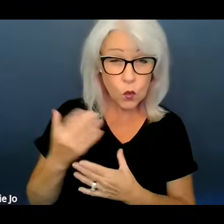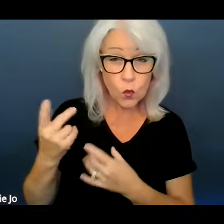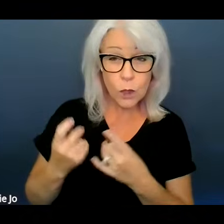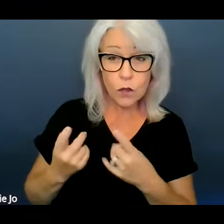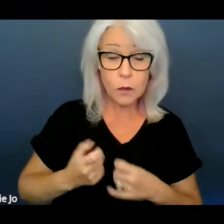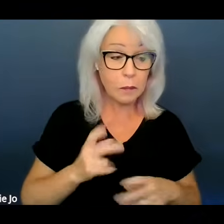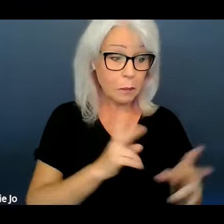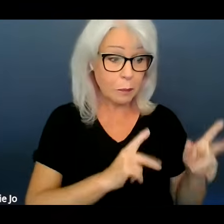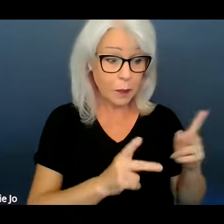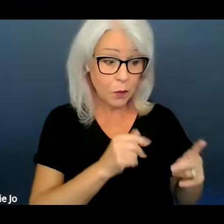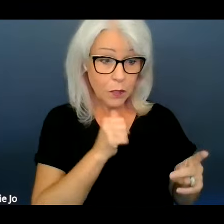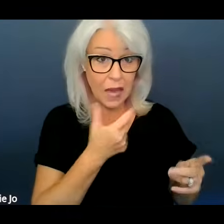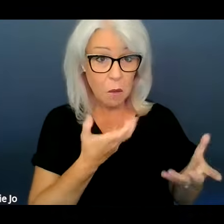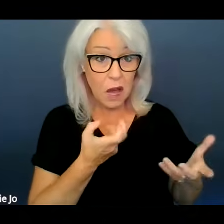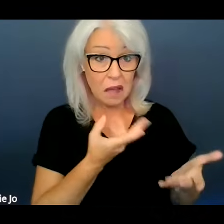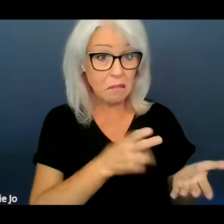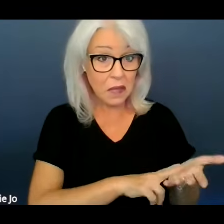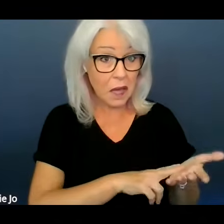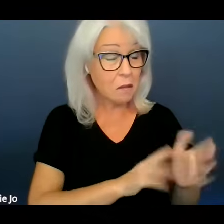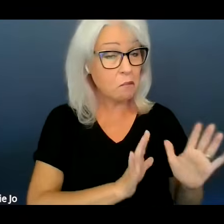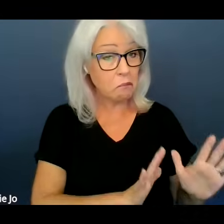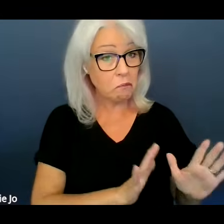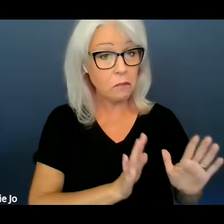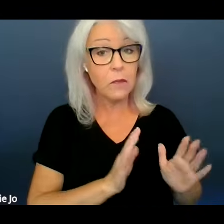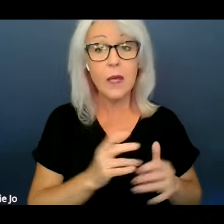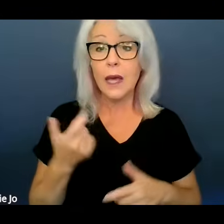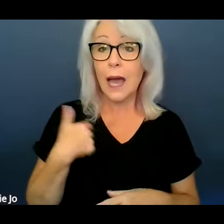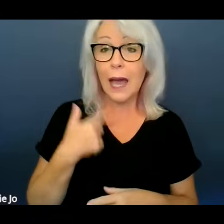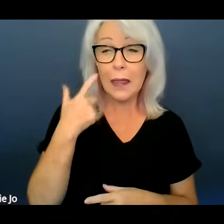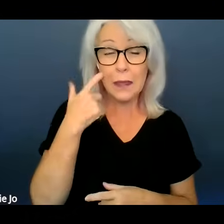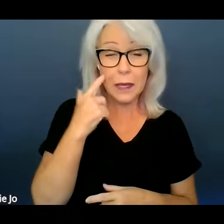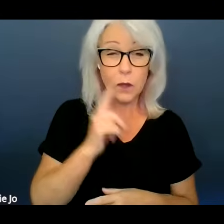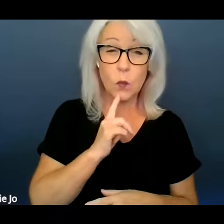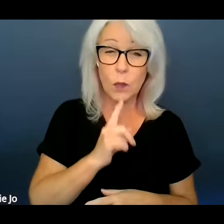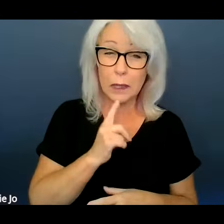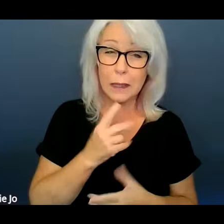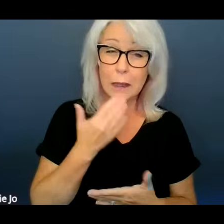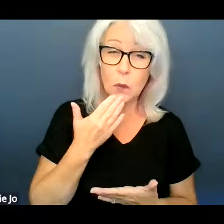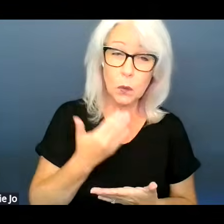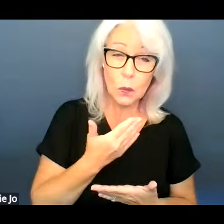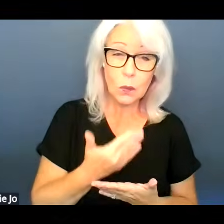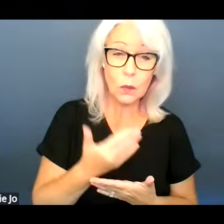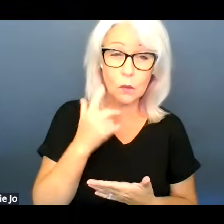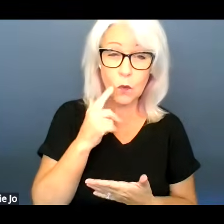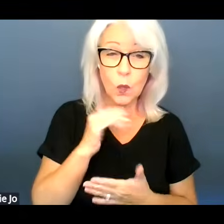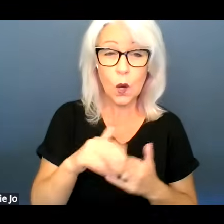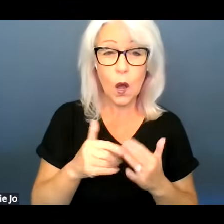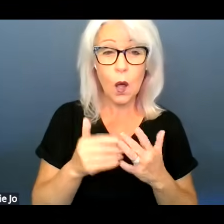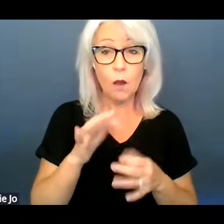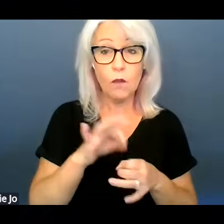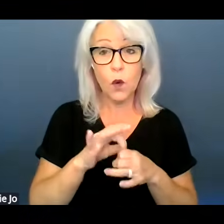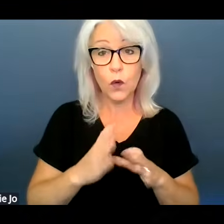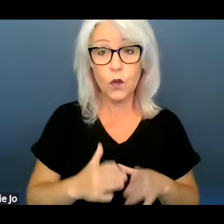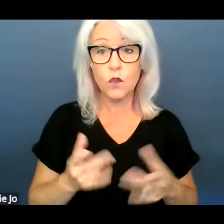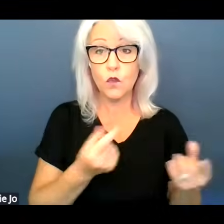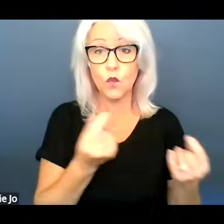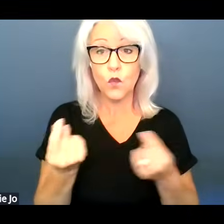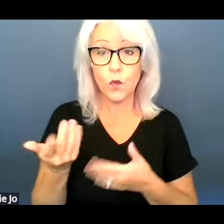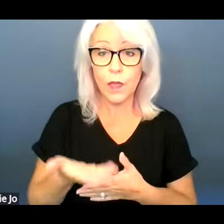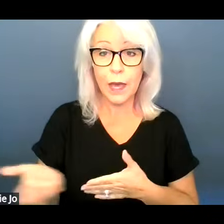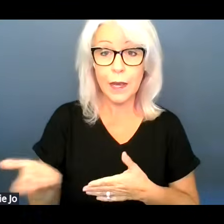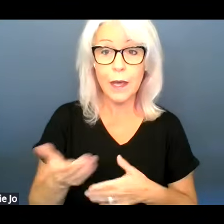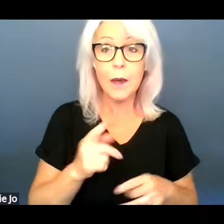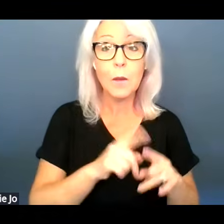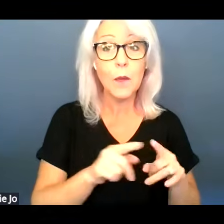it didn't sign it. And so I think it's going to be really helpful for all types of voters to do that. And I don't know if you ever saw that New York